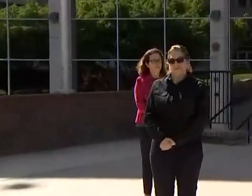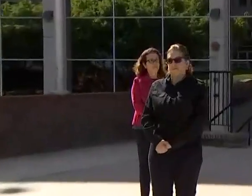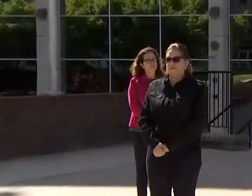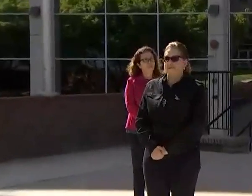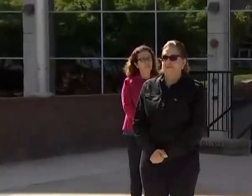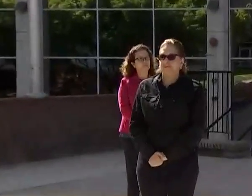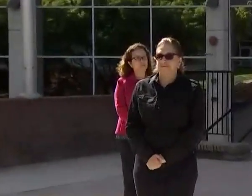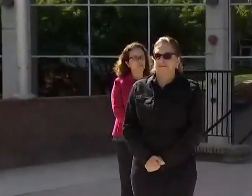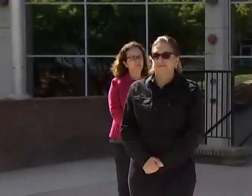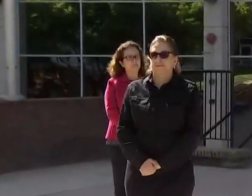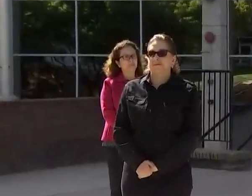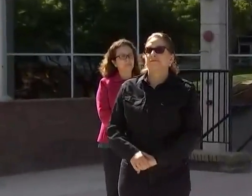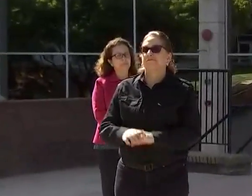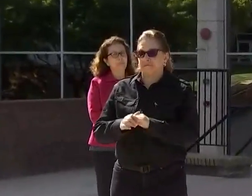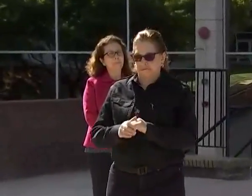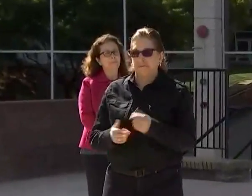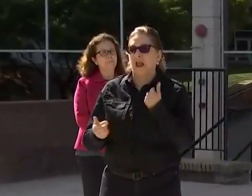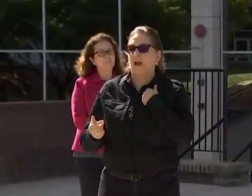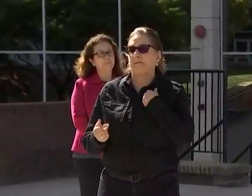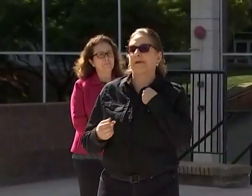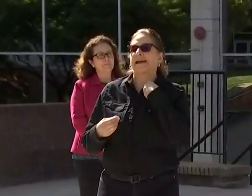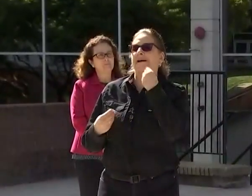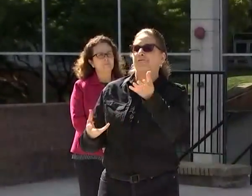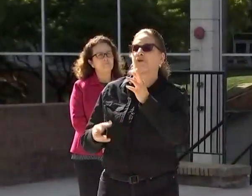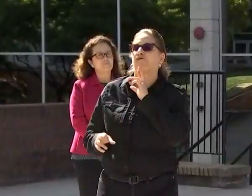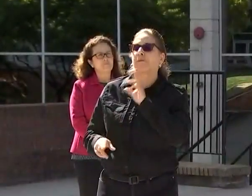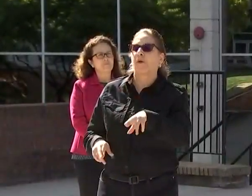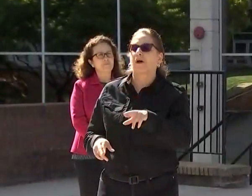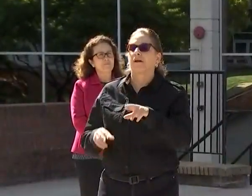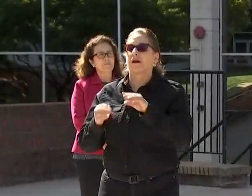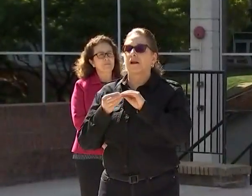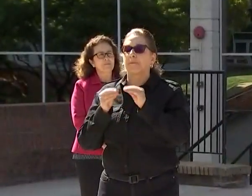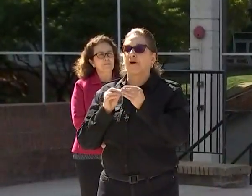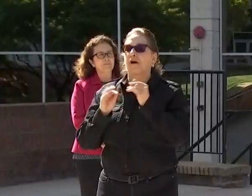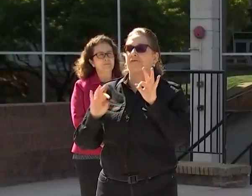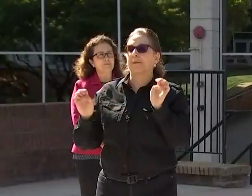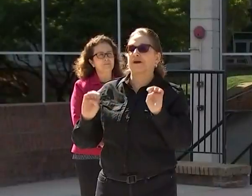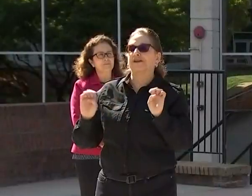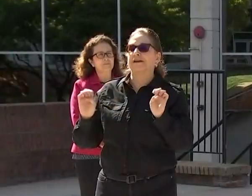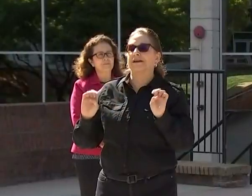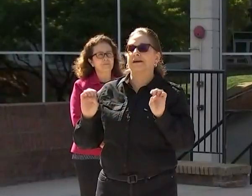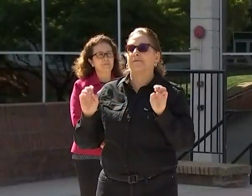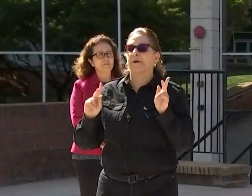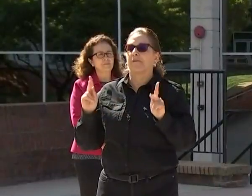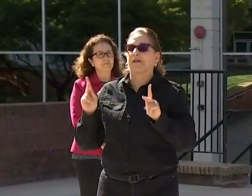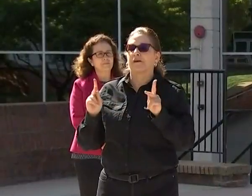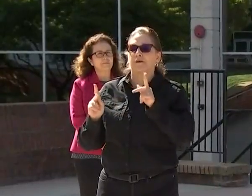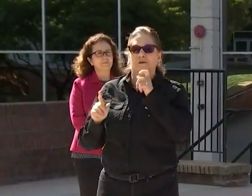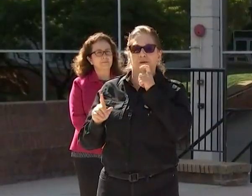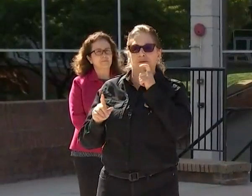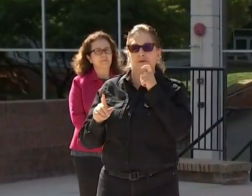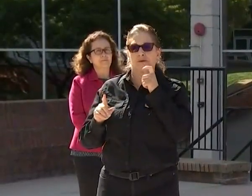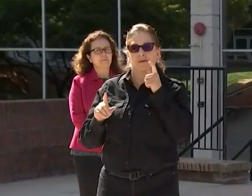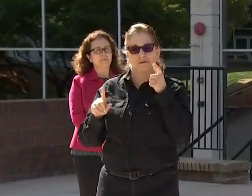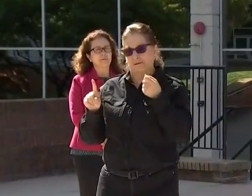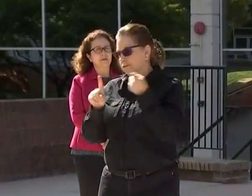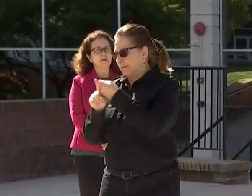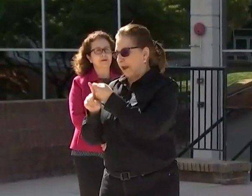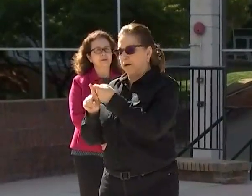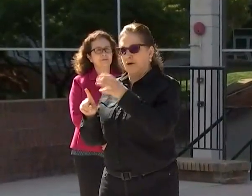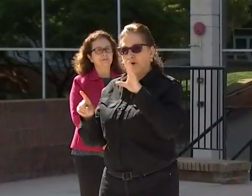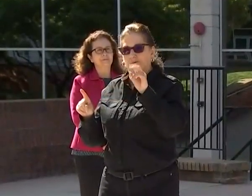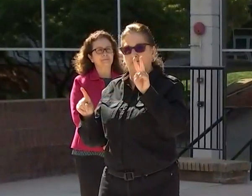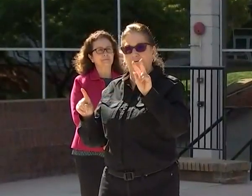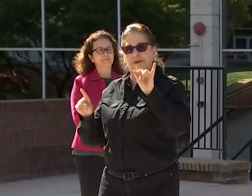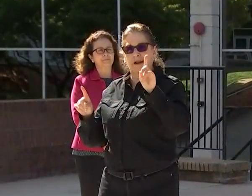A report out from it on the number of first responders who have been impacted by COVID-19. So for the DC Fire